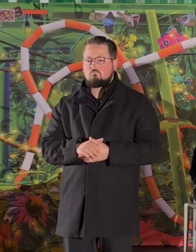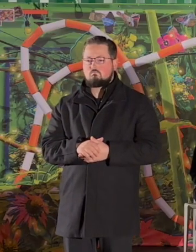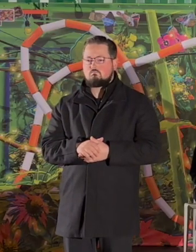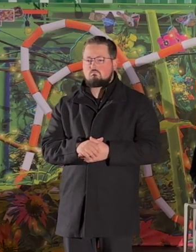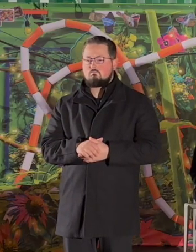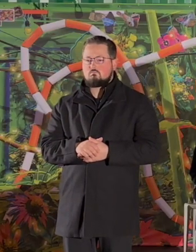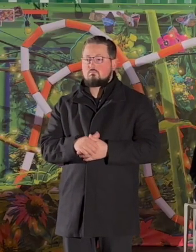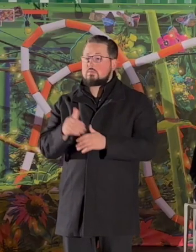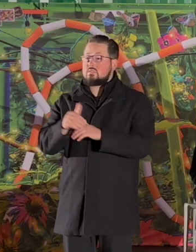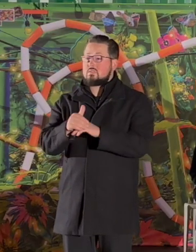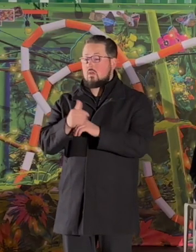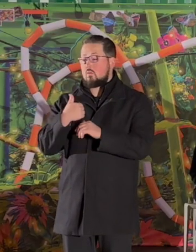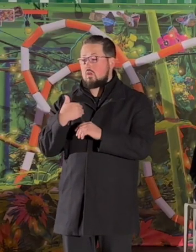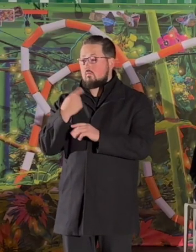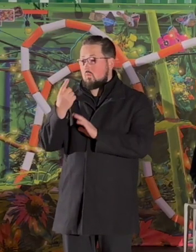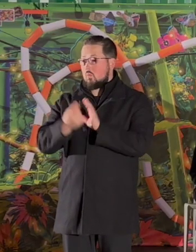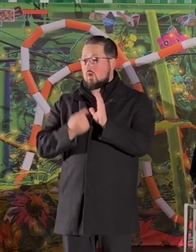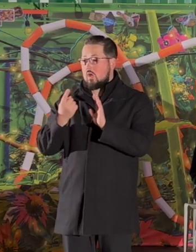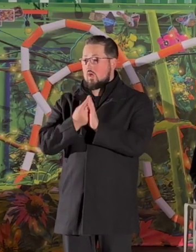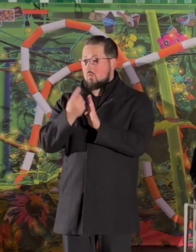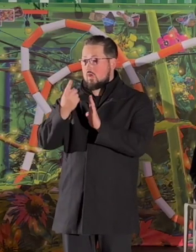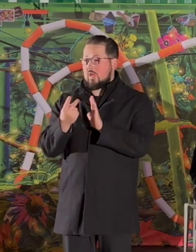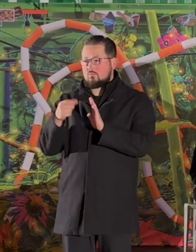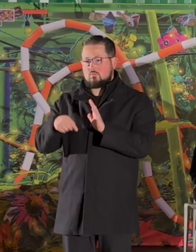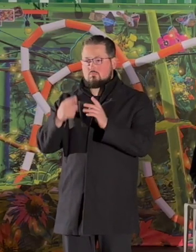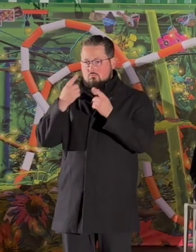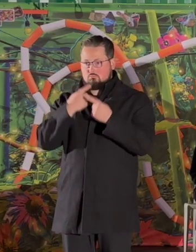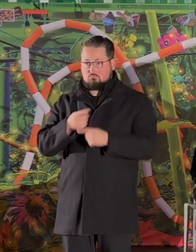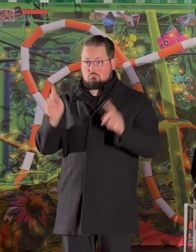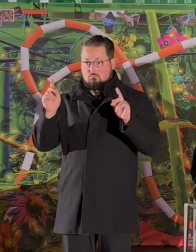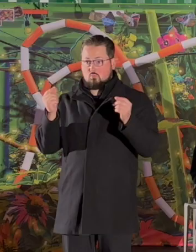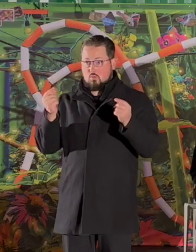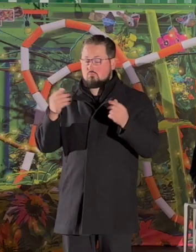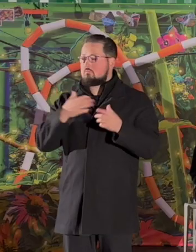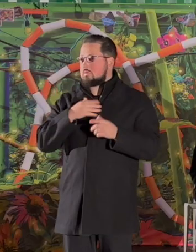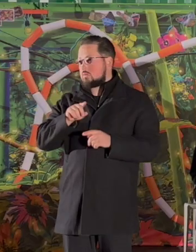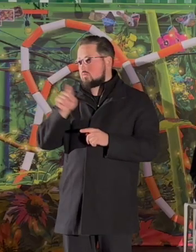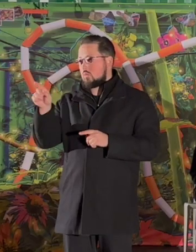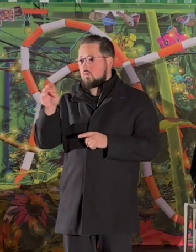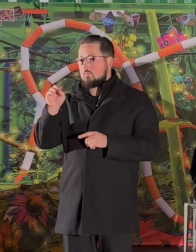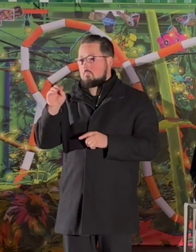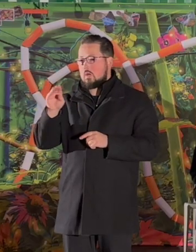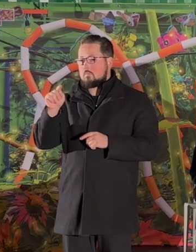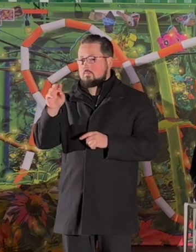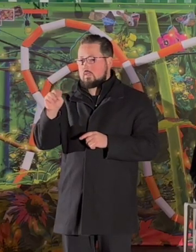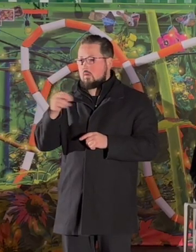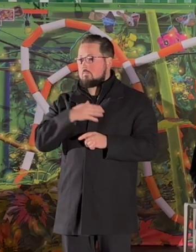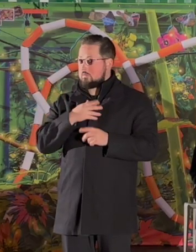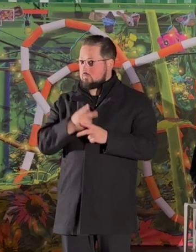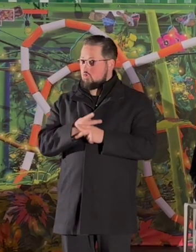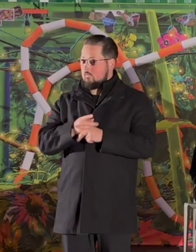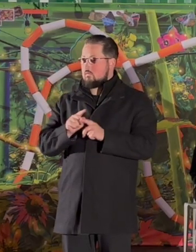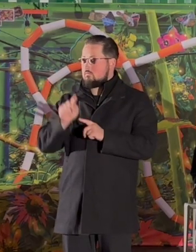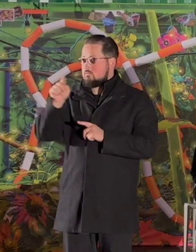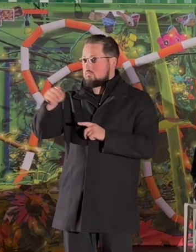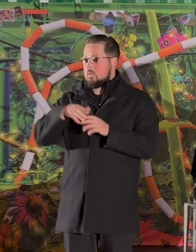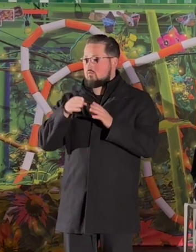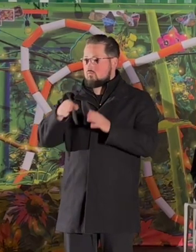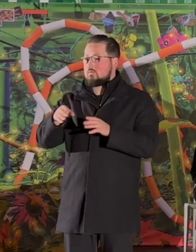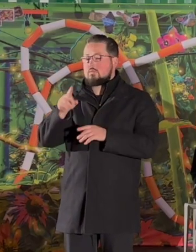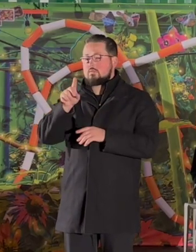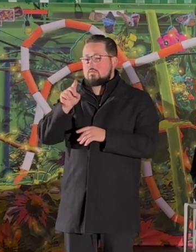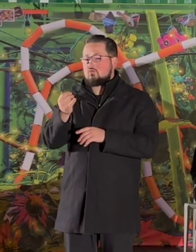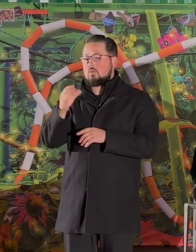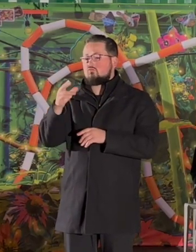Tonight we still have a good hour and a half, so these are the PSAs. Please hop over to Mobtown. Be careful crossing the street. We have DJ Chris